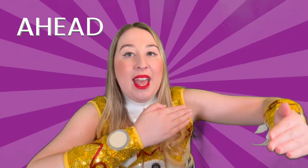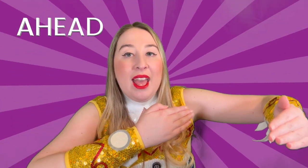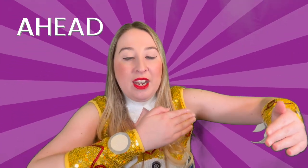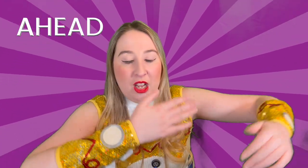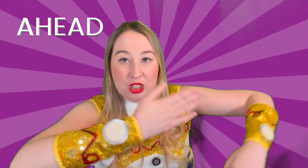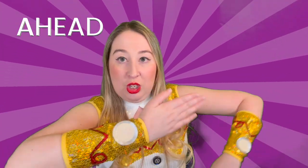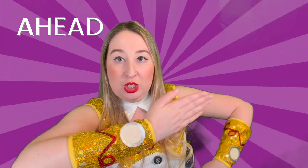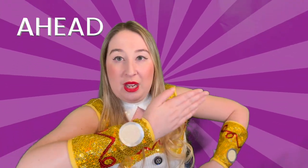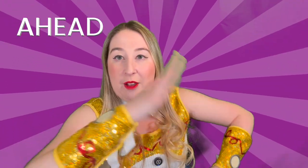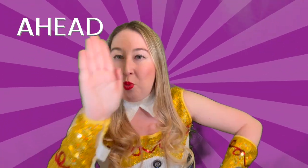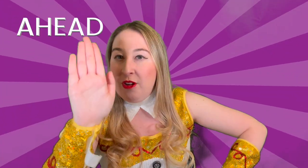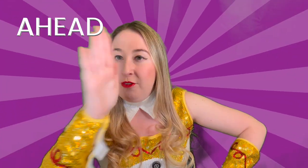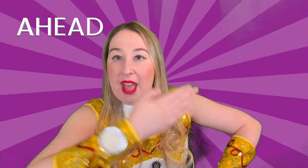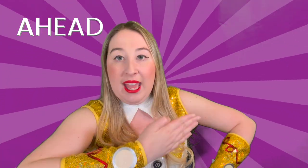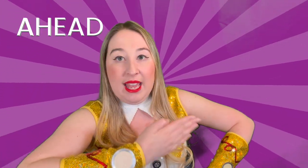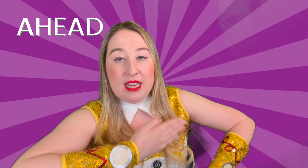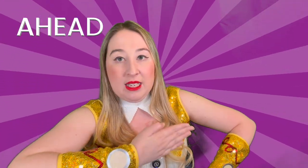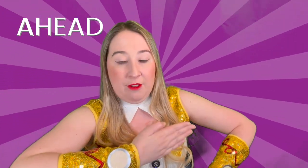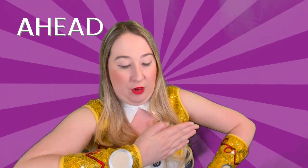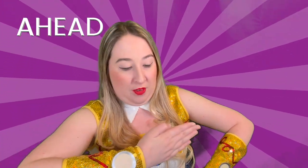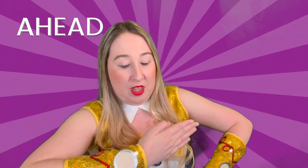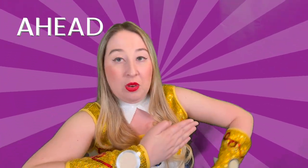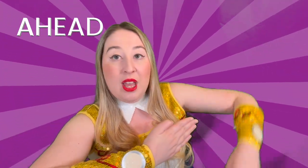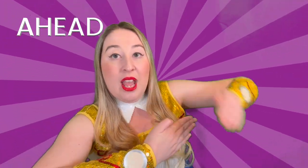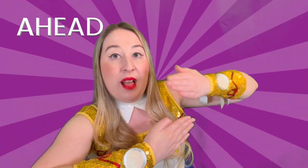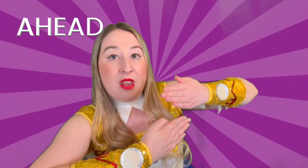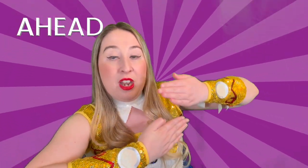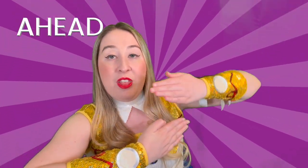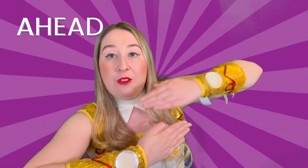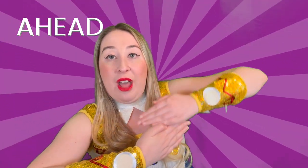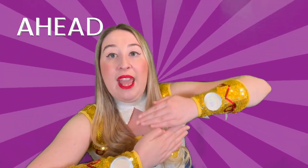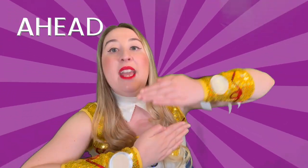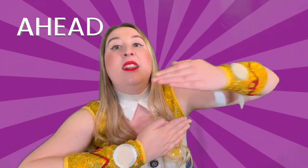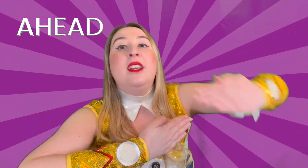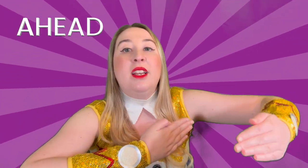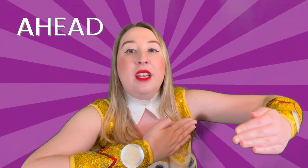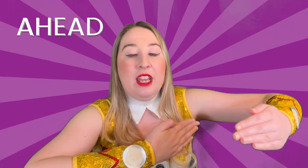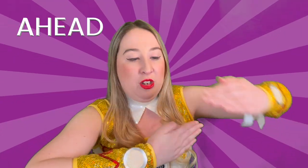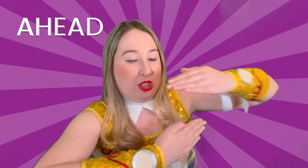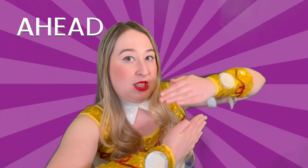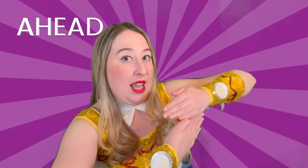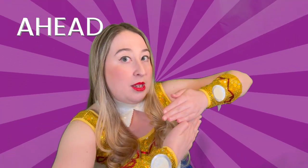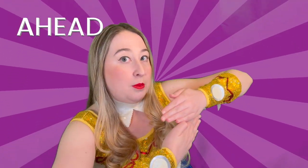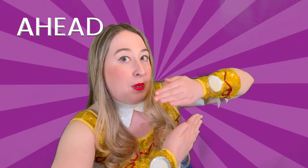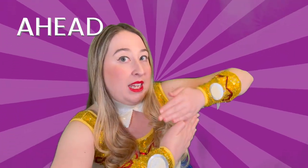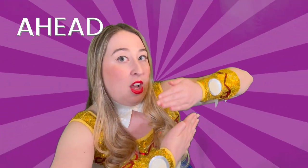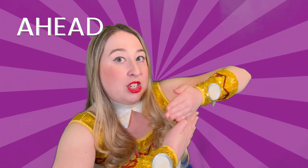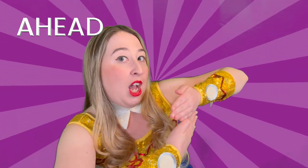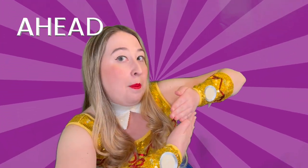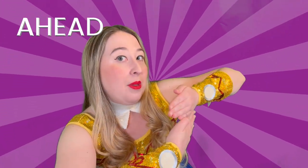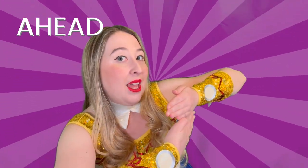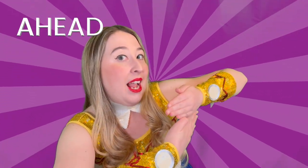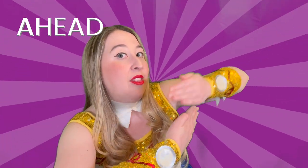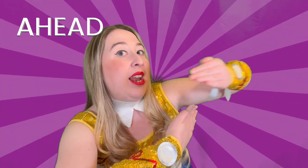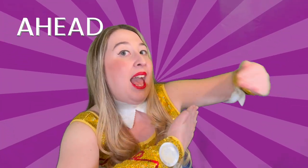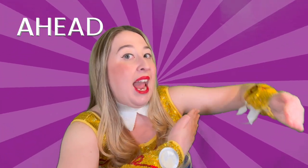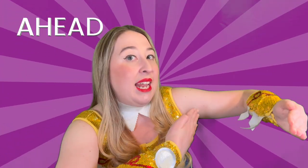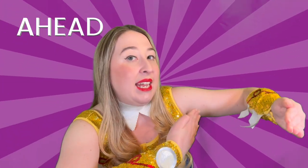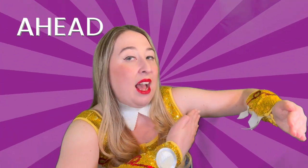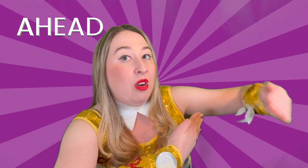ahead. So you're just going to have one flat hand in front of you and then another flat hand, and you're just putting it on top and then adding it out a little